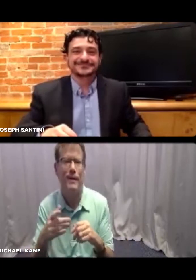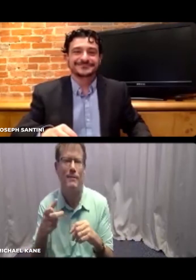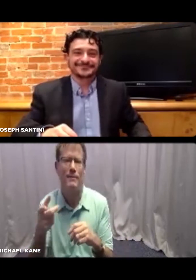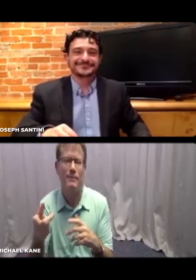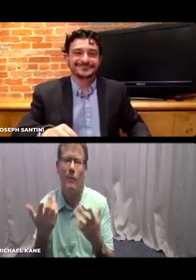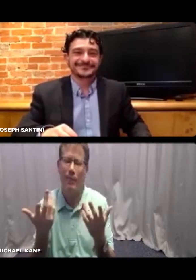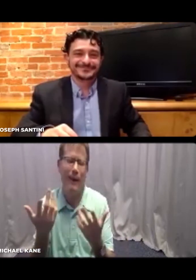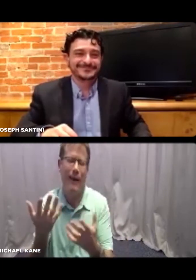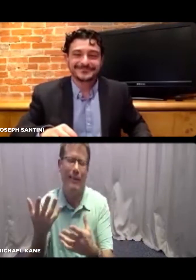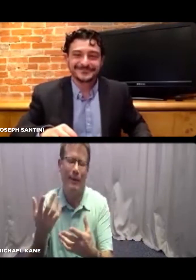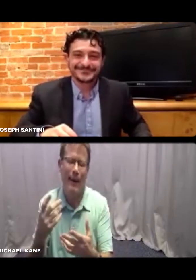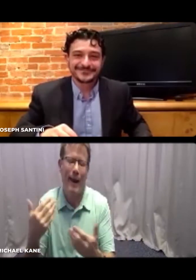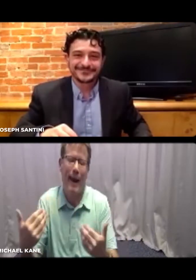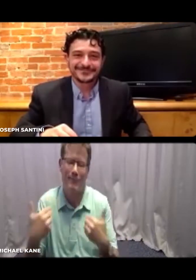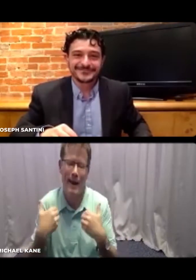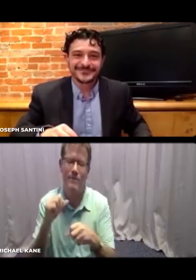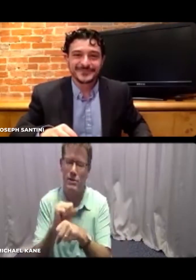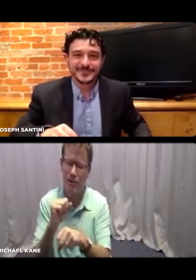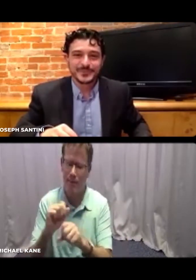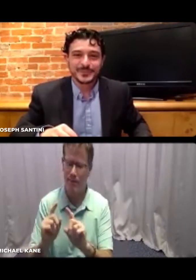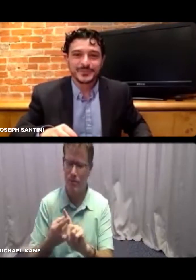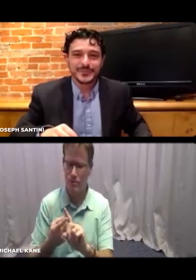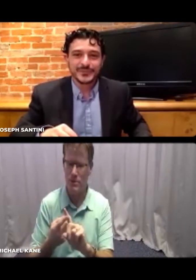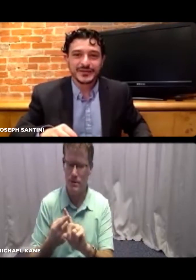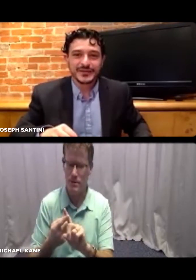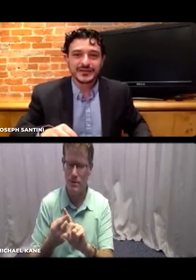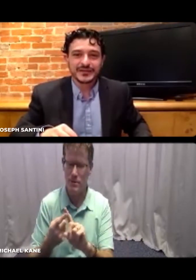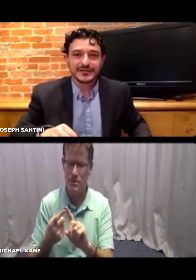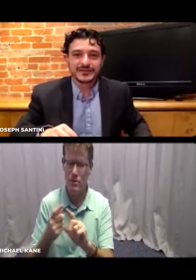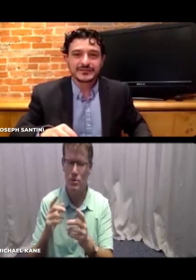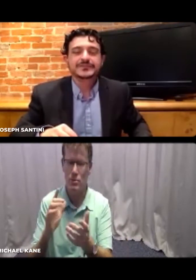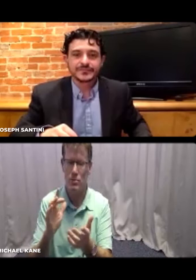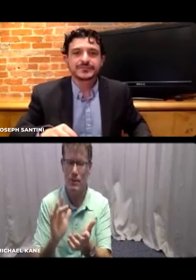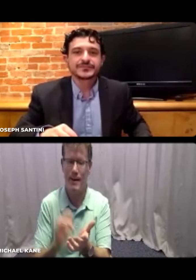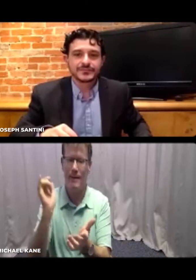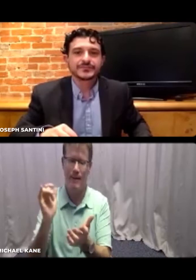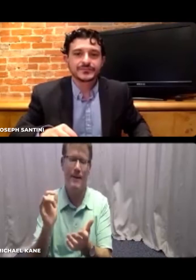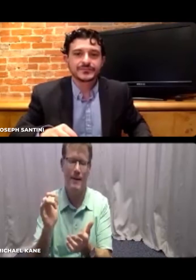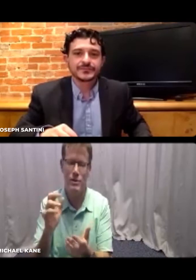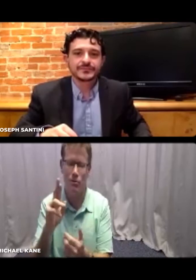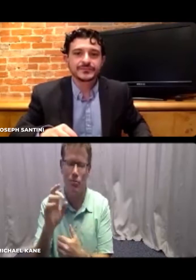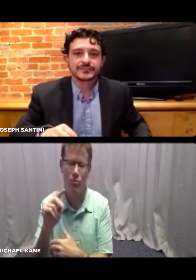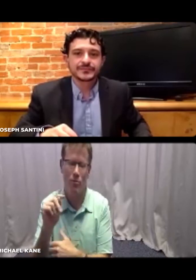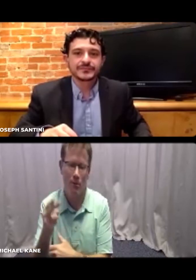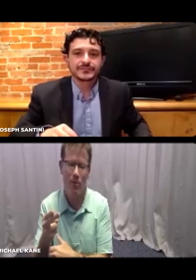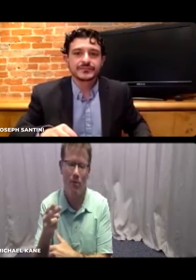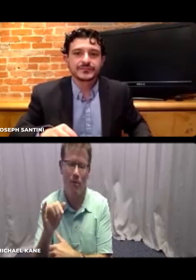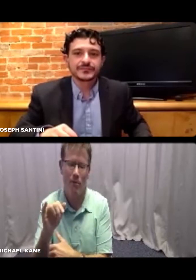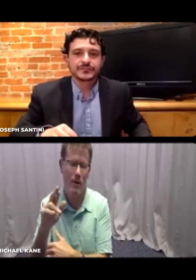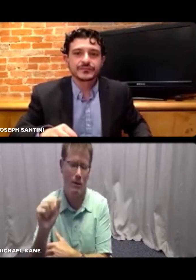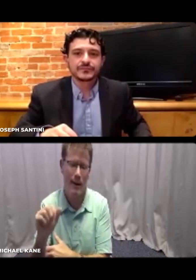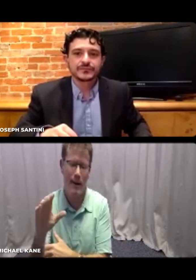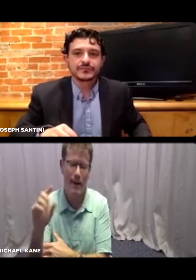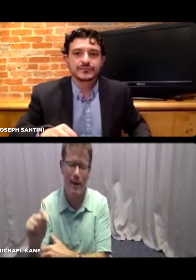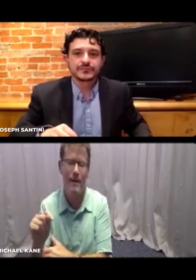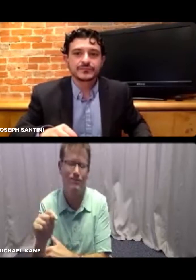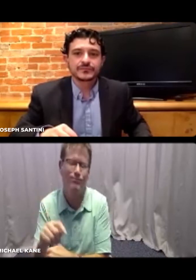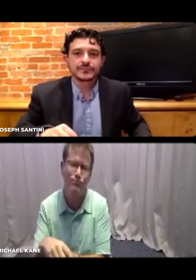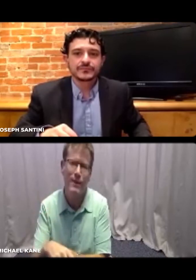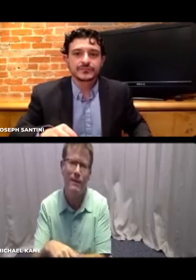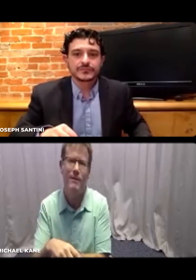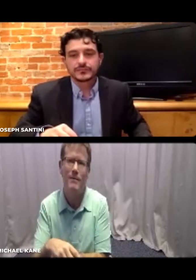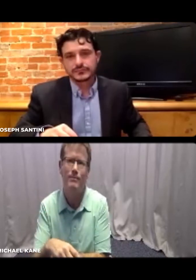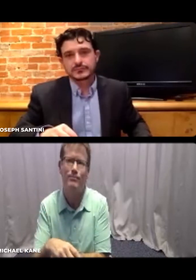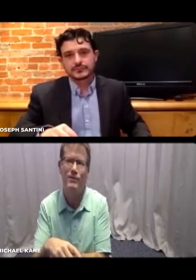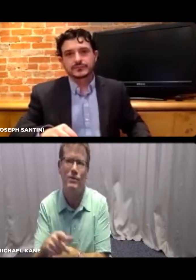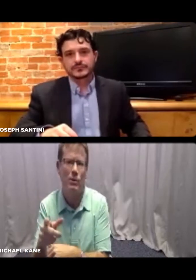we discussed earlier. But I do encourage them to take advantage of investing